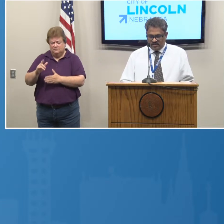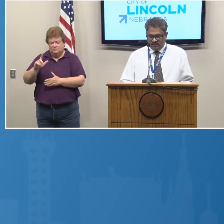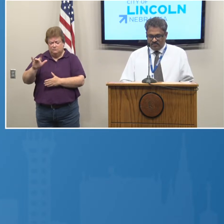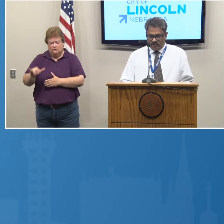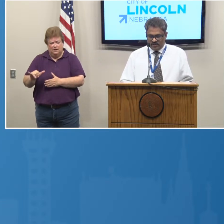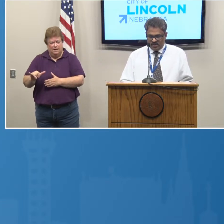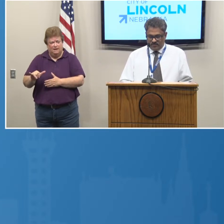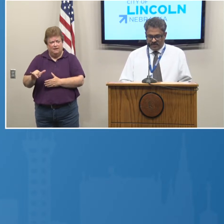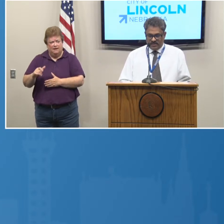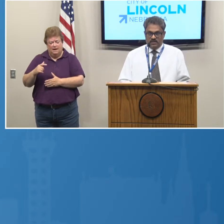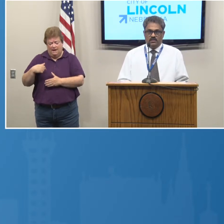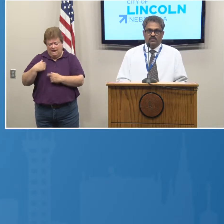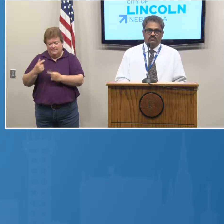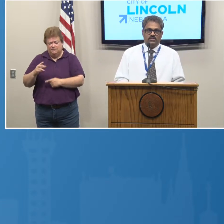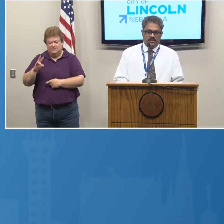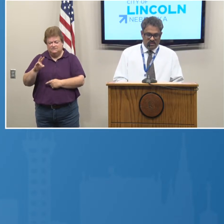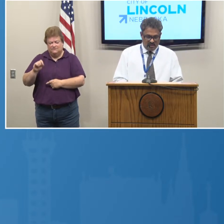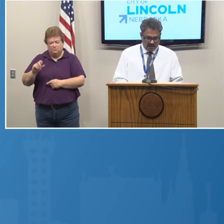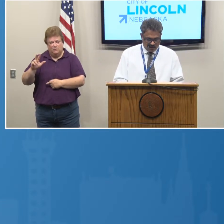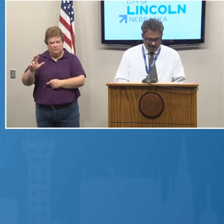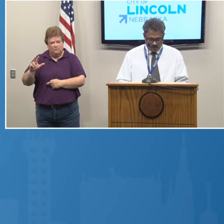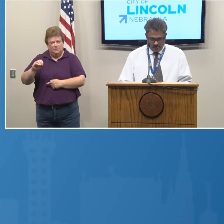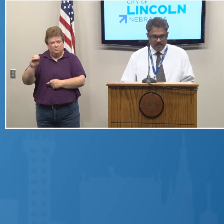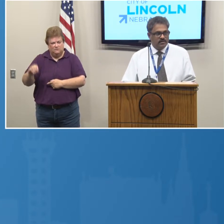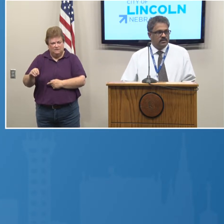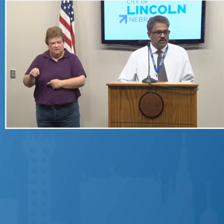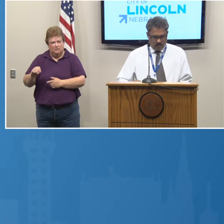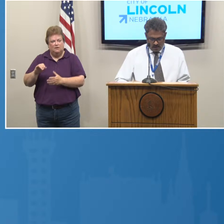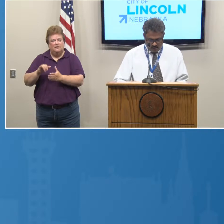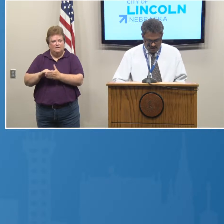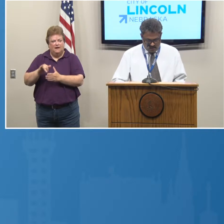is 7.3%, which is in yellow.